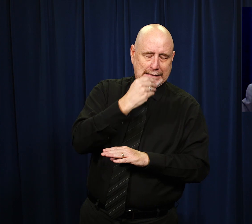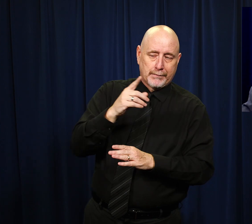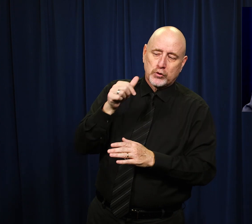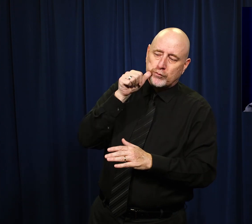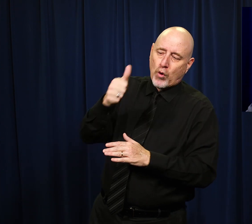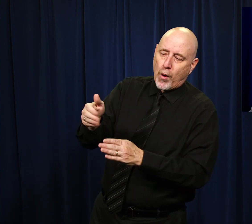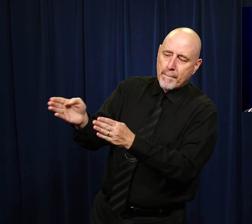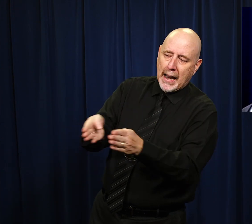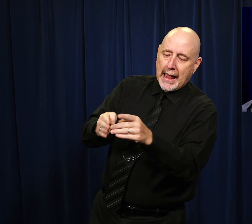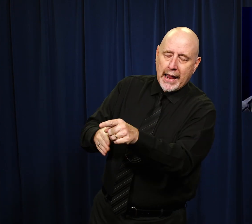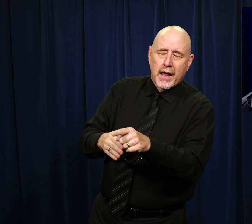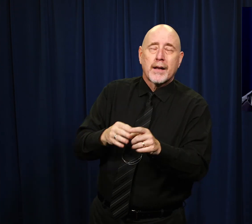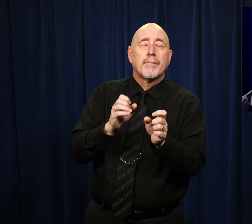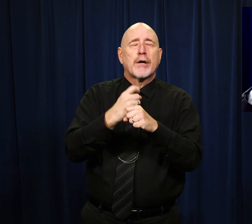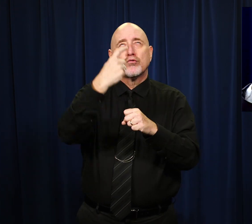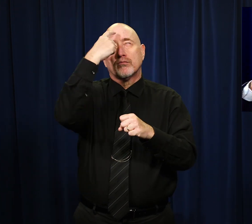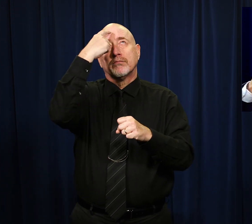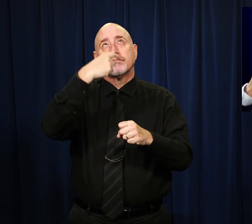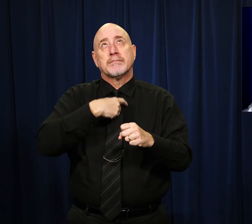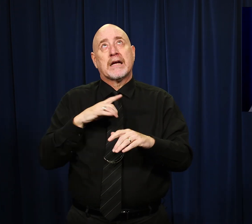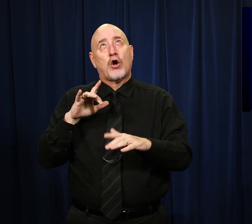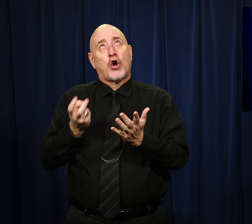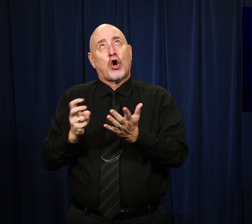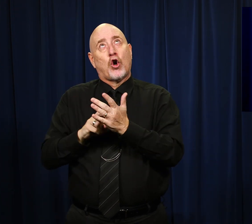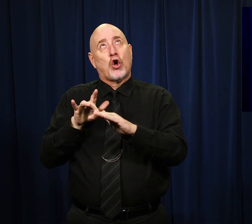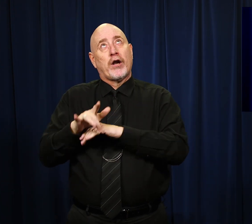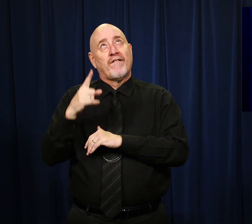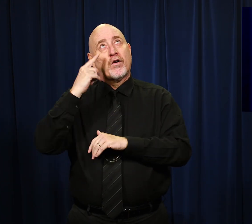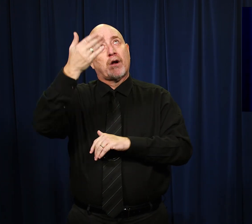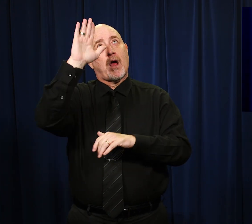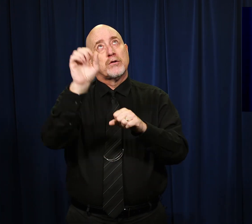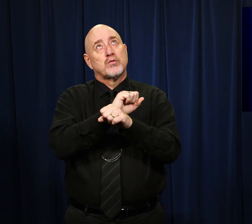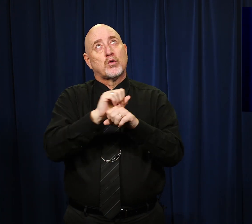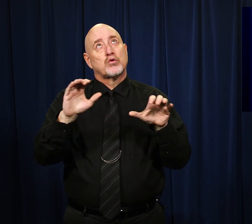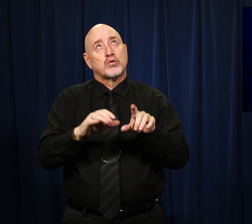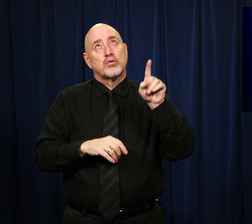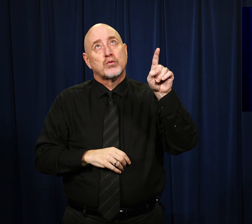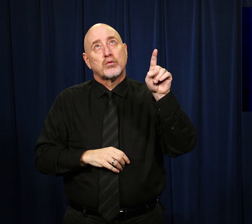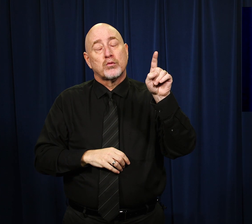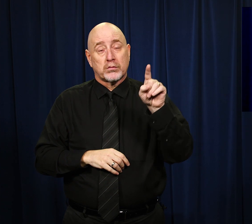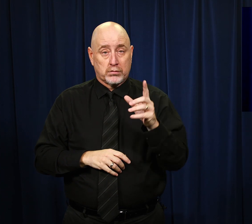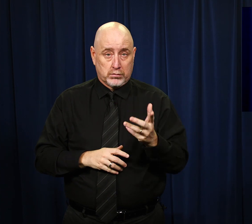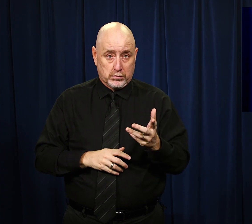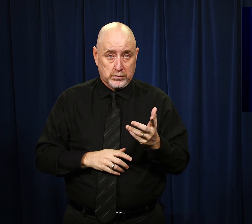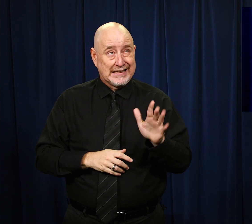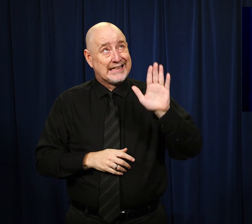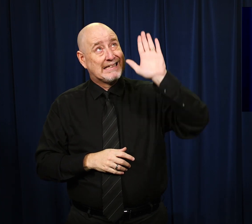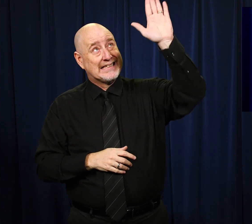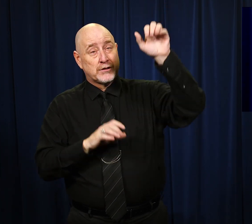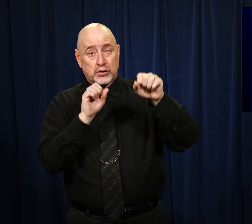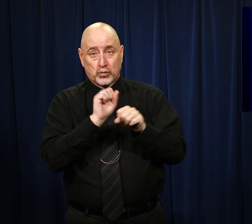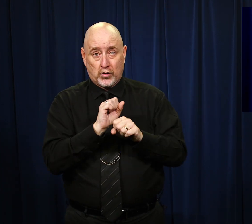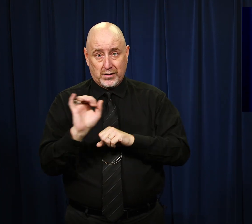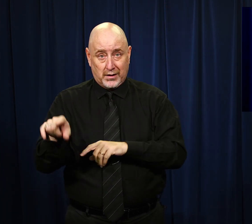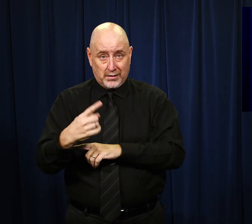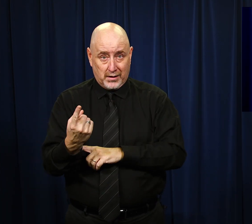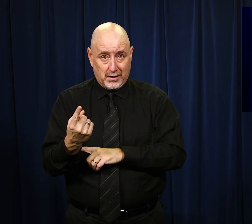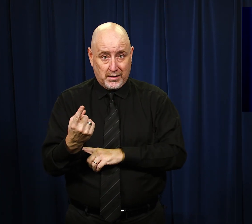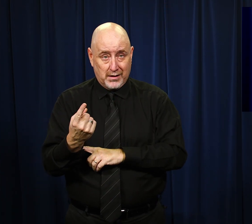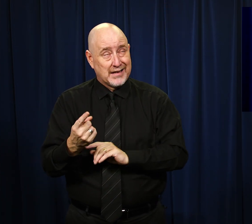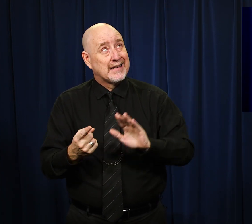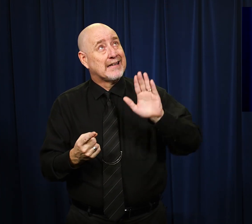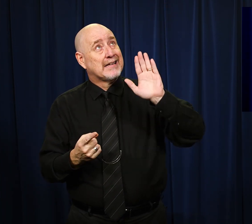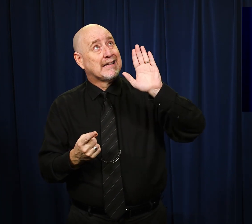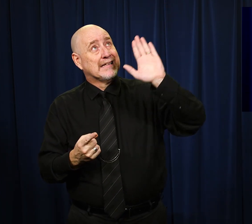your next day? Are you making sure that you're getting up early to do the God's work? To do his work that day? To be